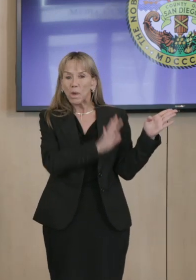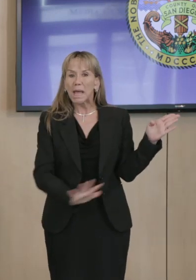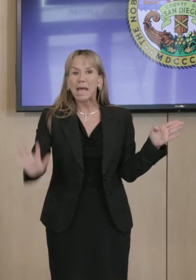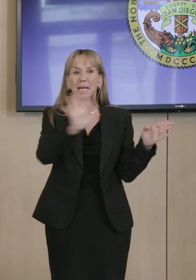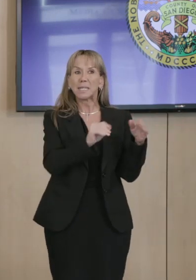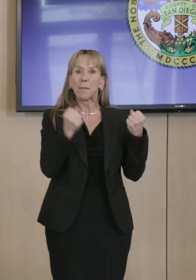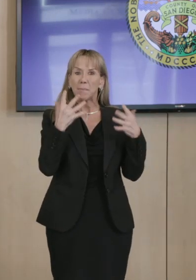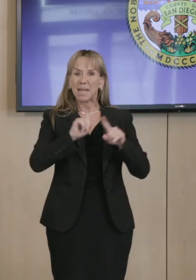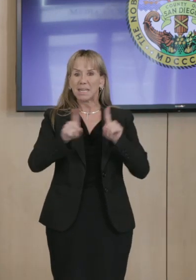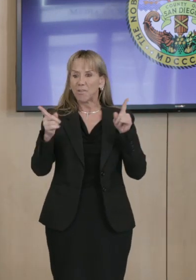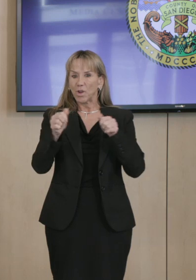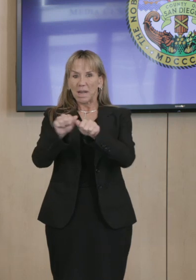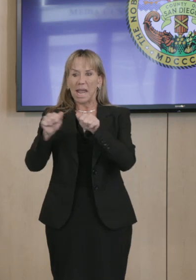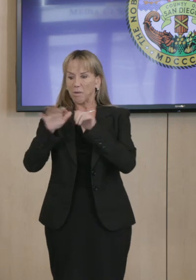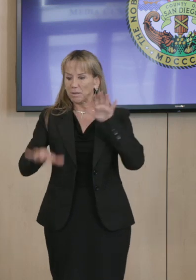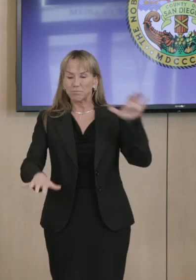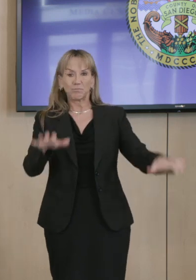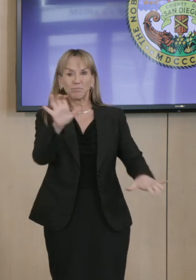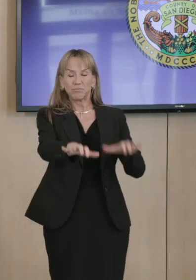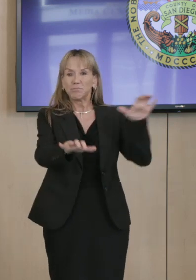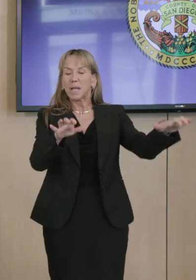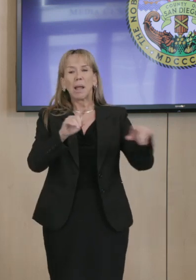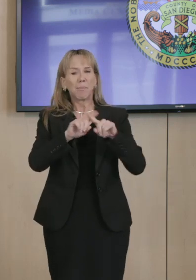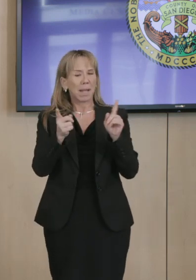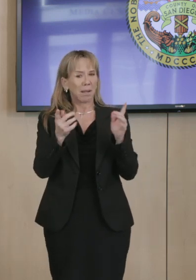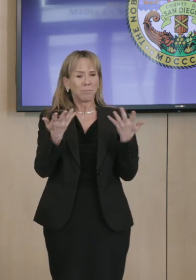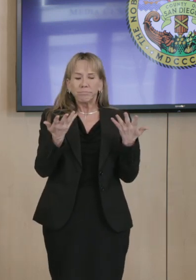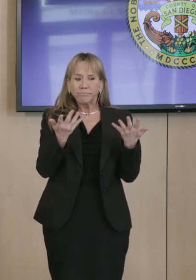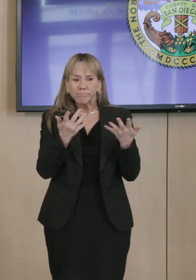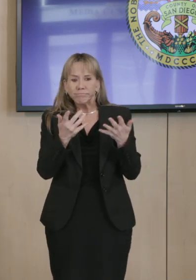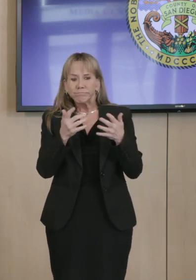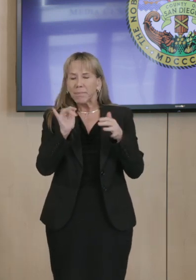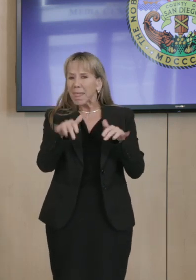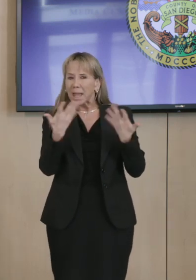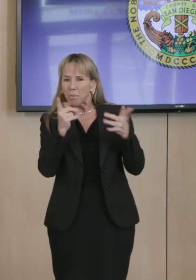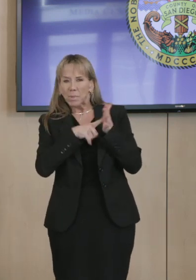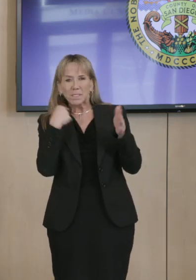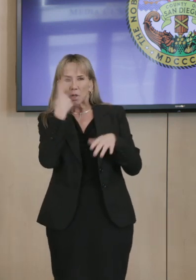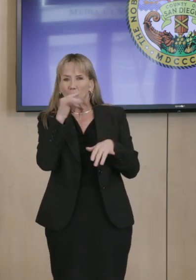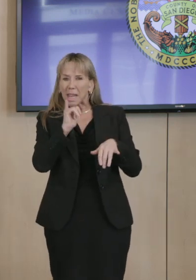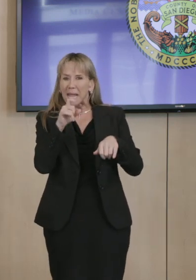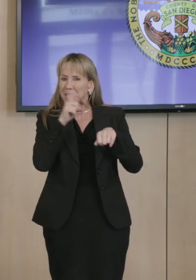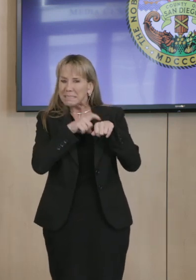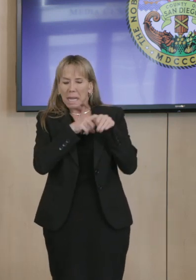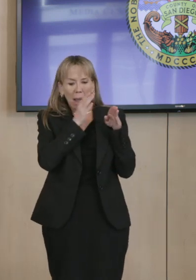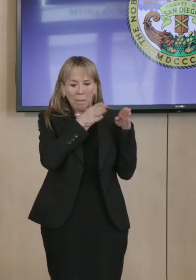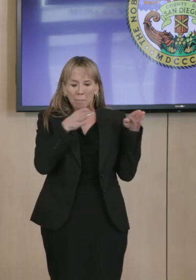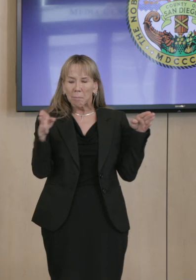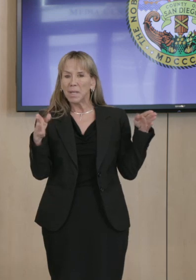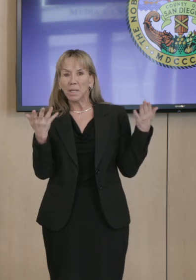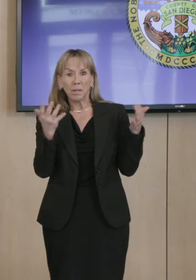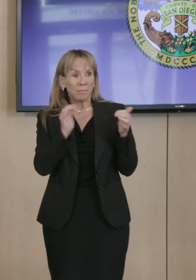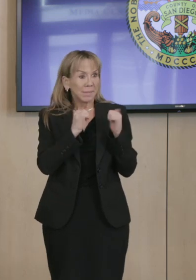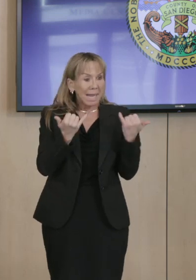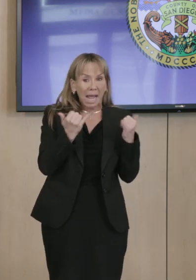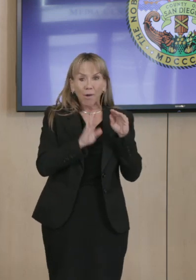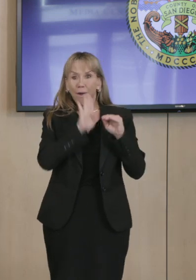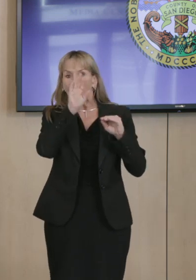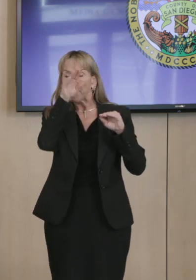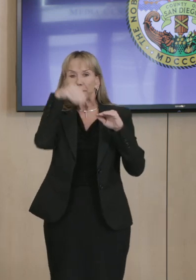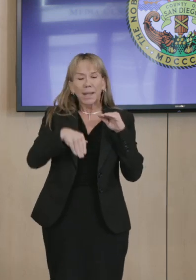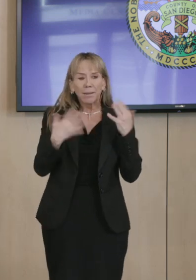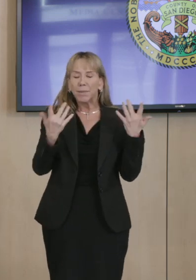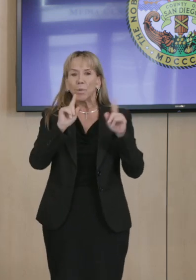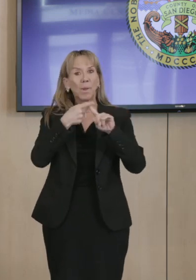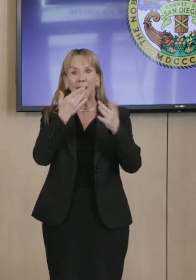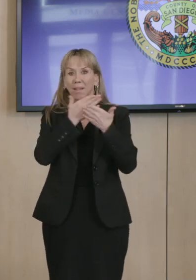jurisdictions about the timeline, the process, kind of where we are. There's been speculation about when things will change in terms